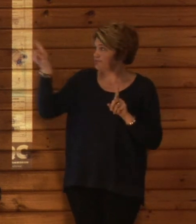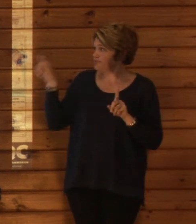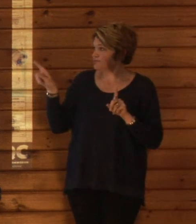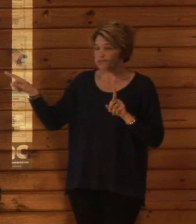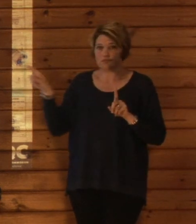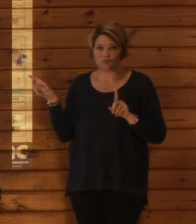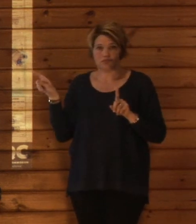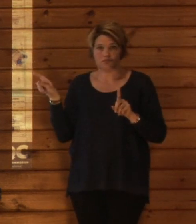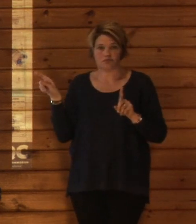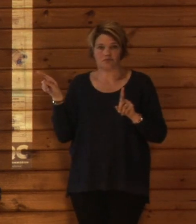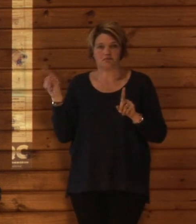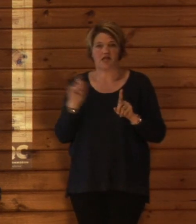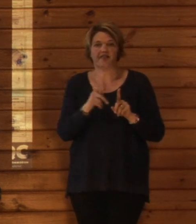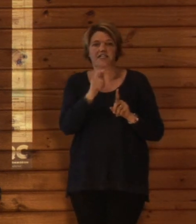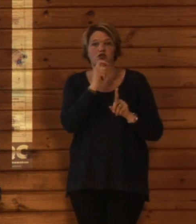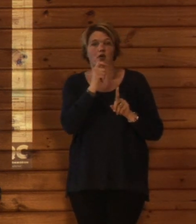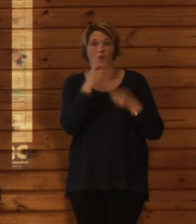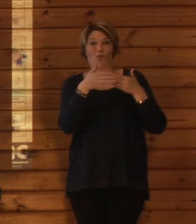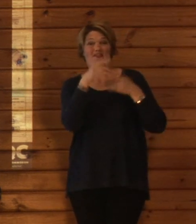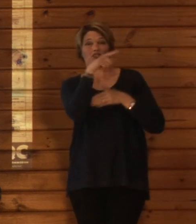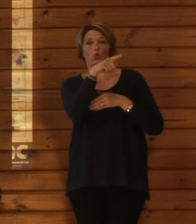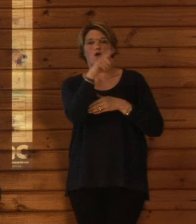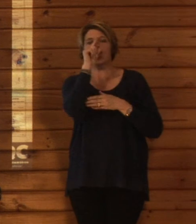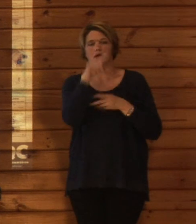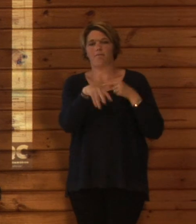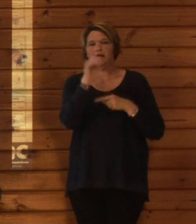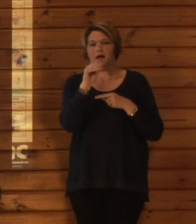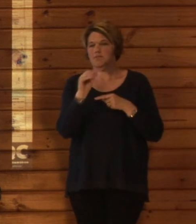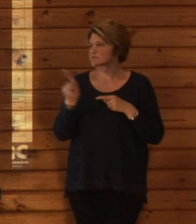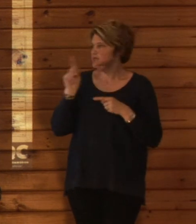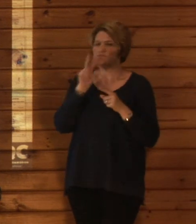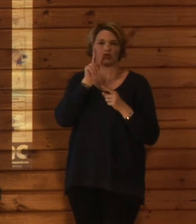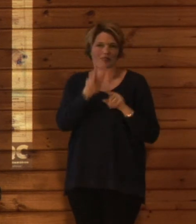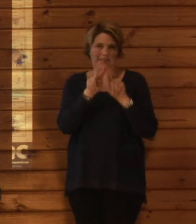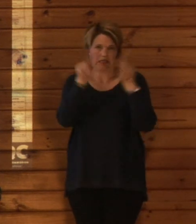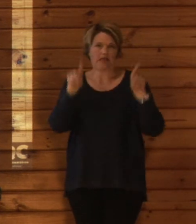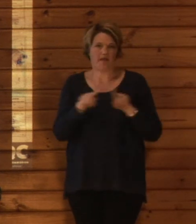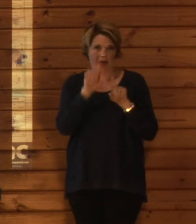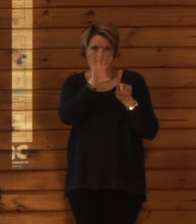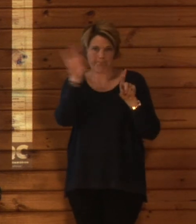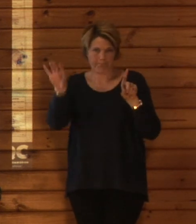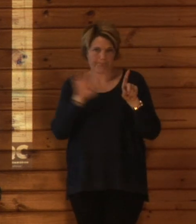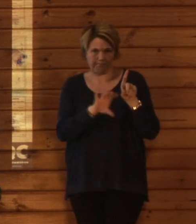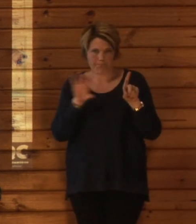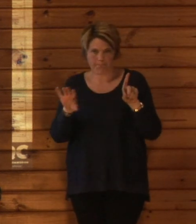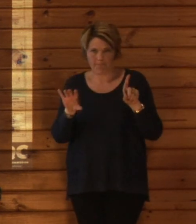there. And so for each earthquake, we compare our analysis against what we observed.